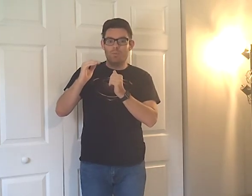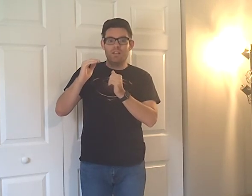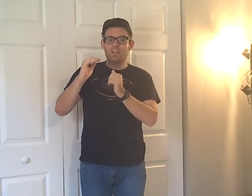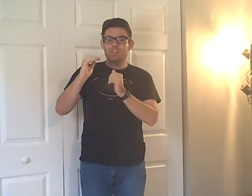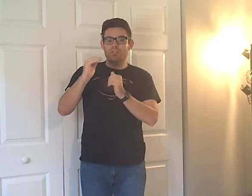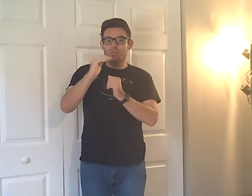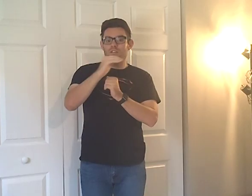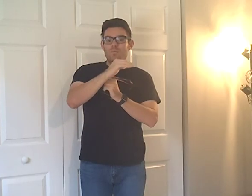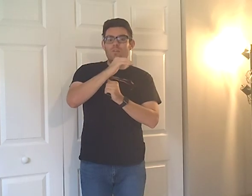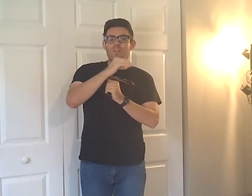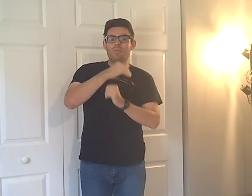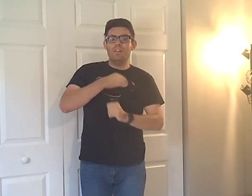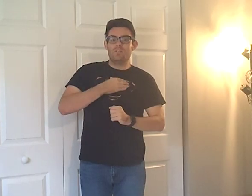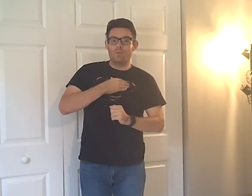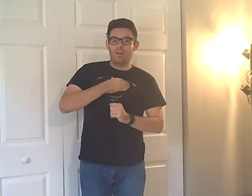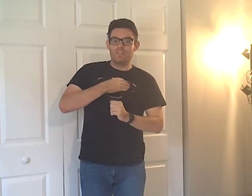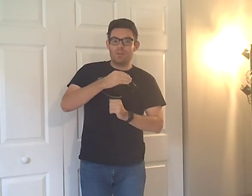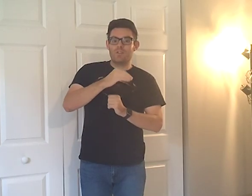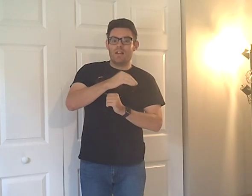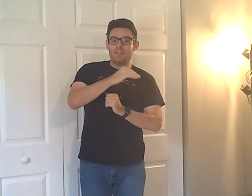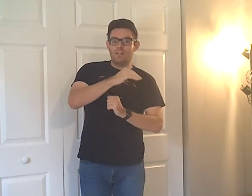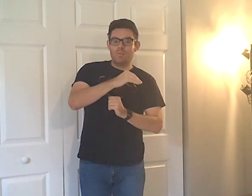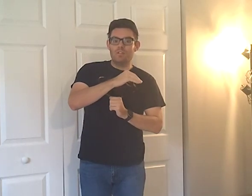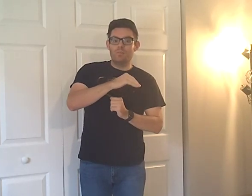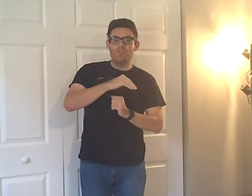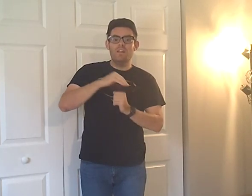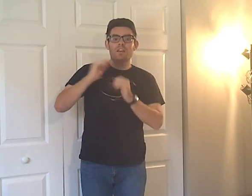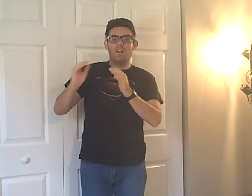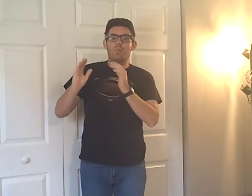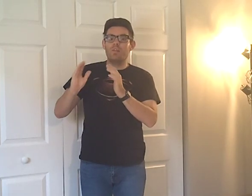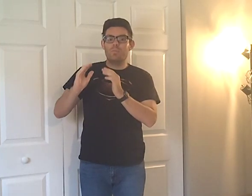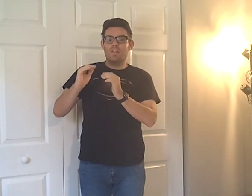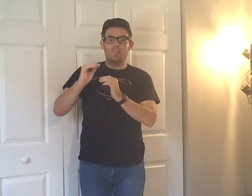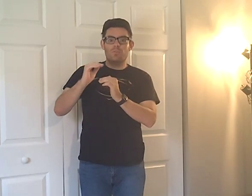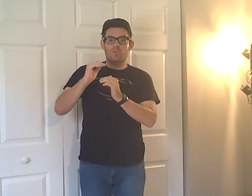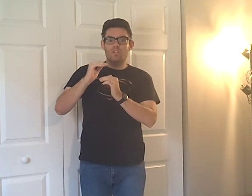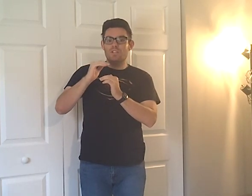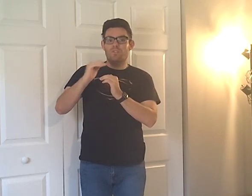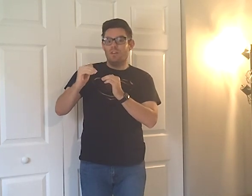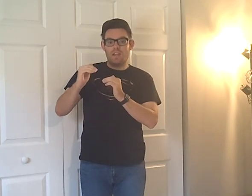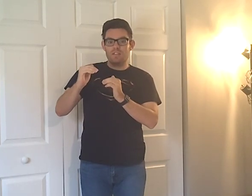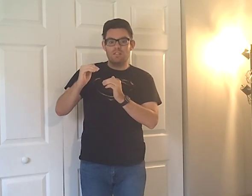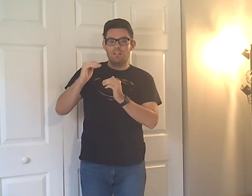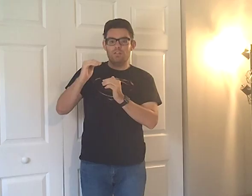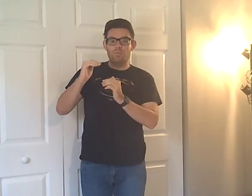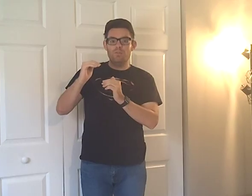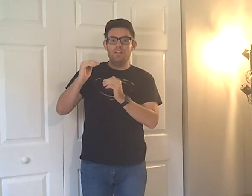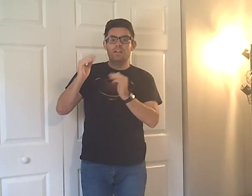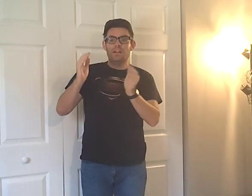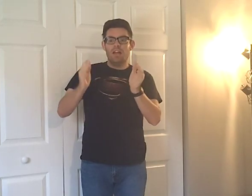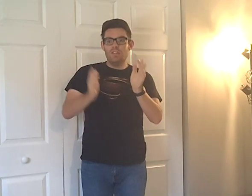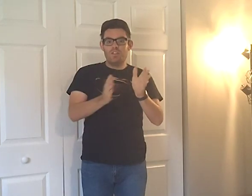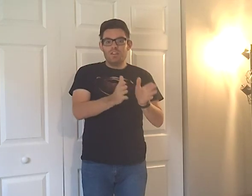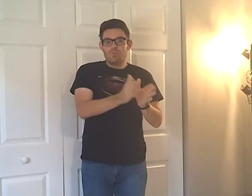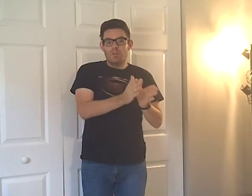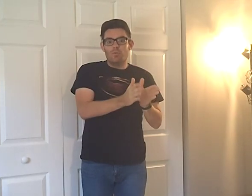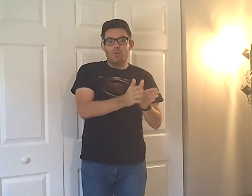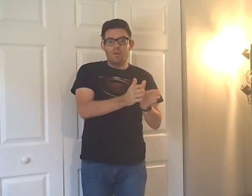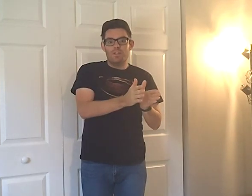charming. So this movie, to me, is a rare exception. I liked him in this movie. Emily Blunt, of course, she's fantastic in this movie. And the thing that's really cool about